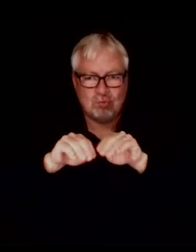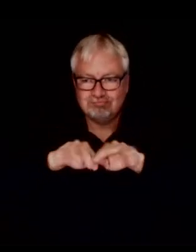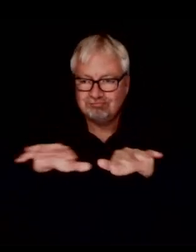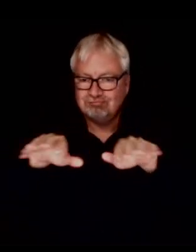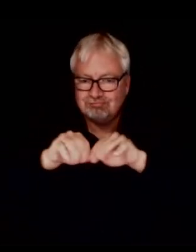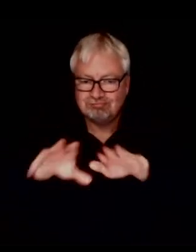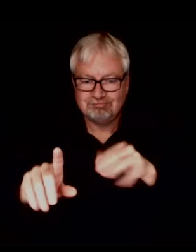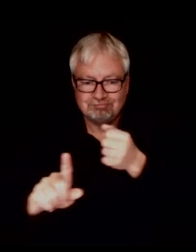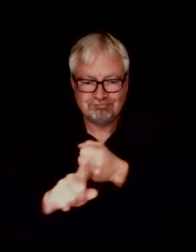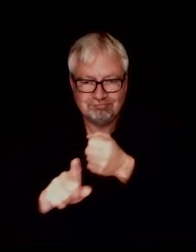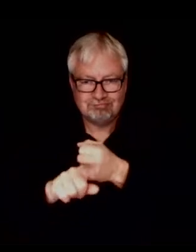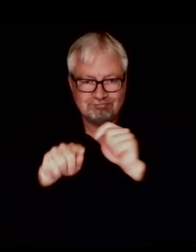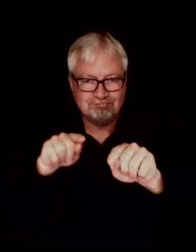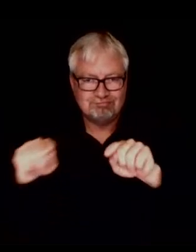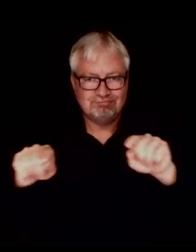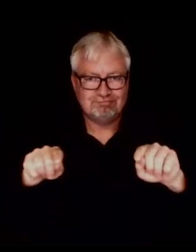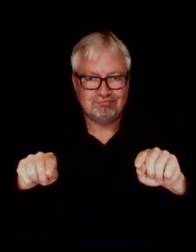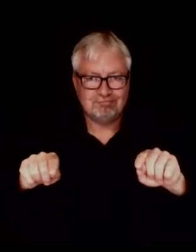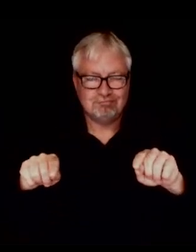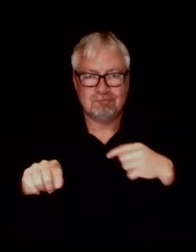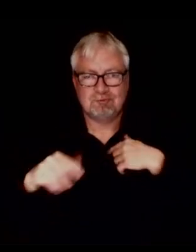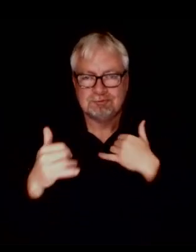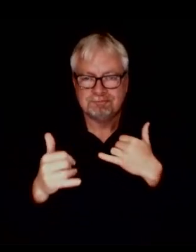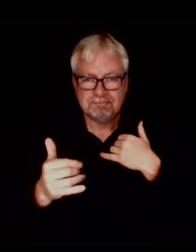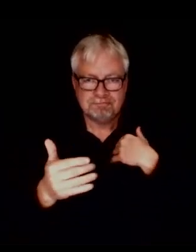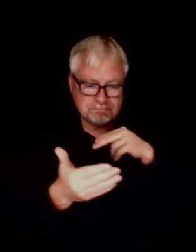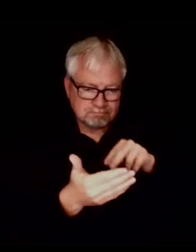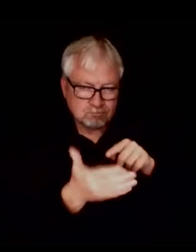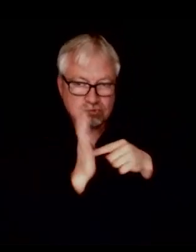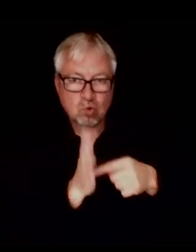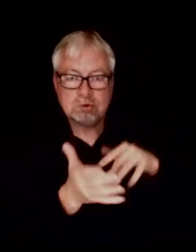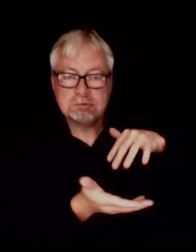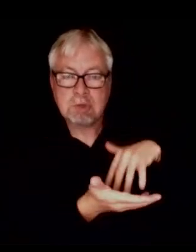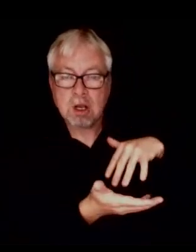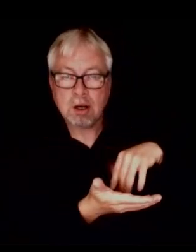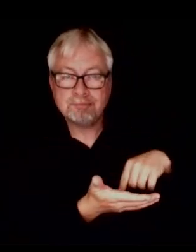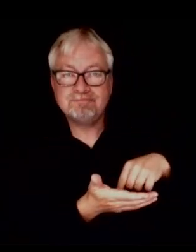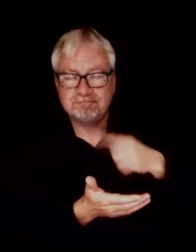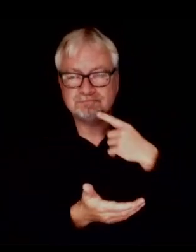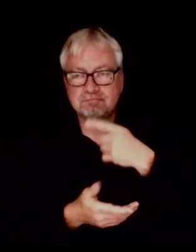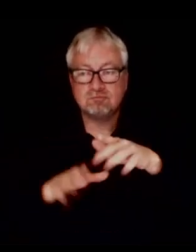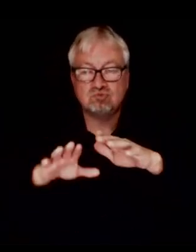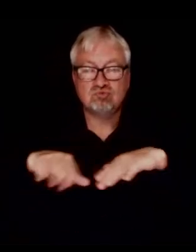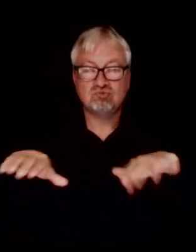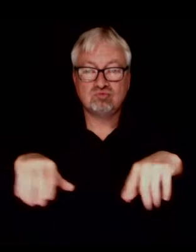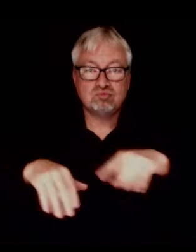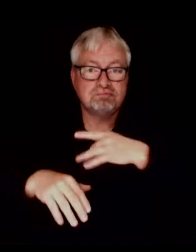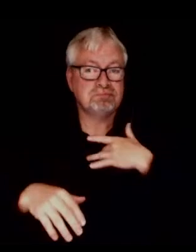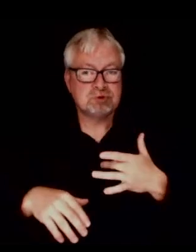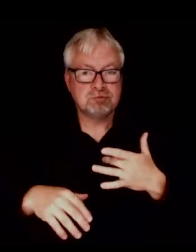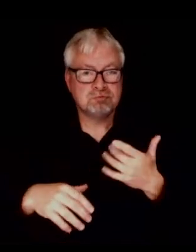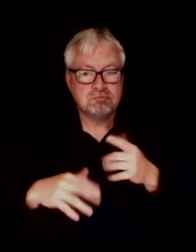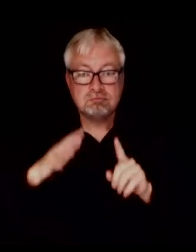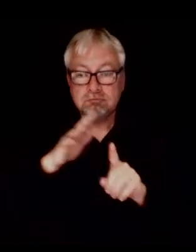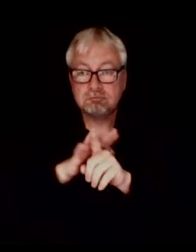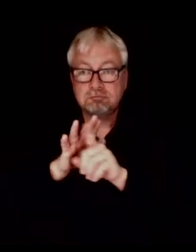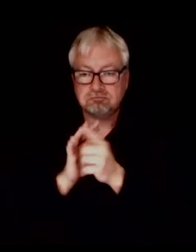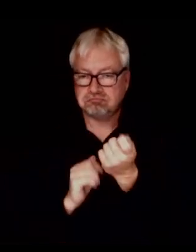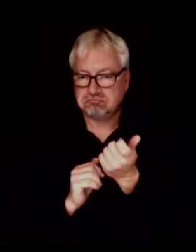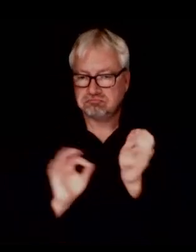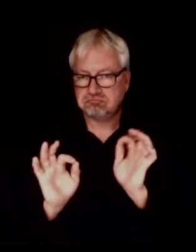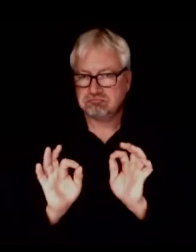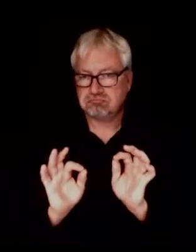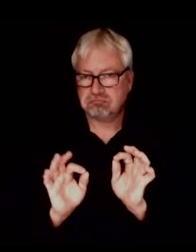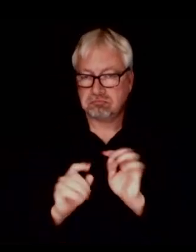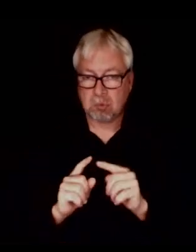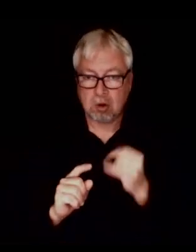are asymptomatic or have mild to moderate symptoms. Approximately 10%, however, will develop severe disease.